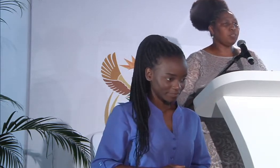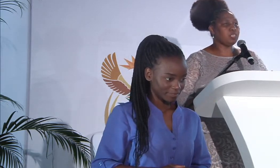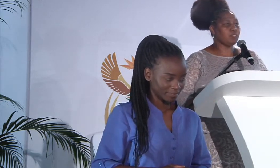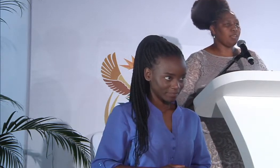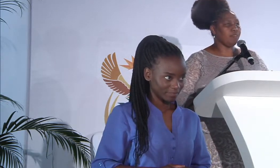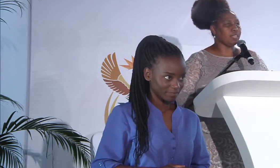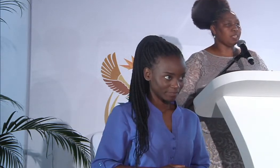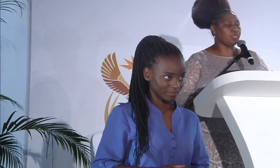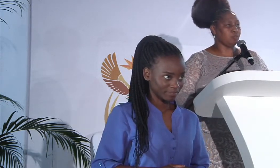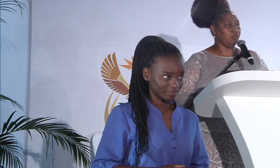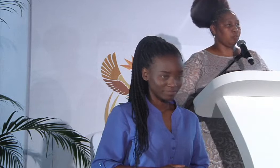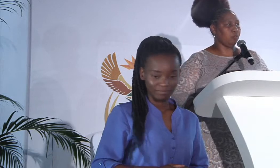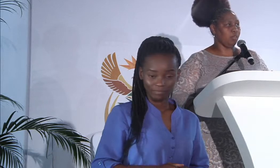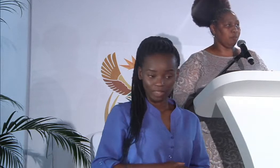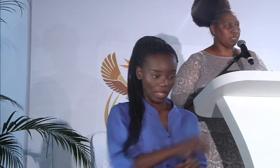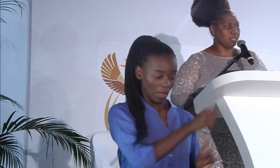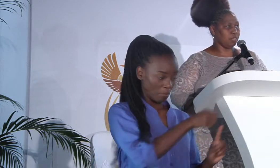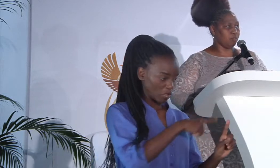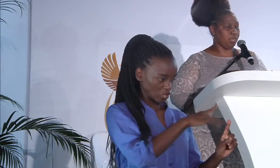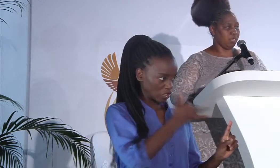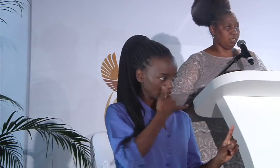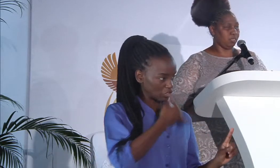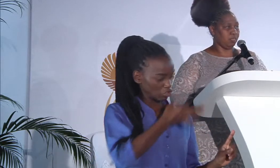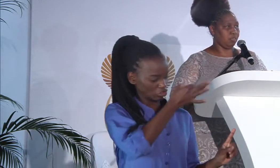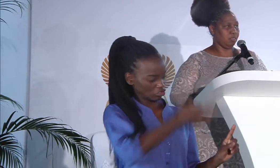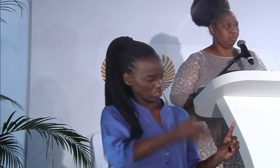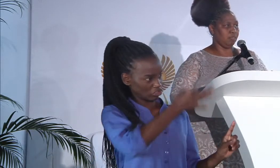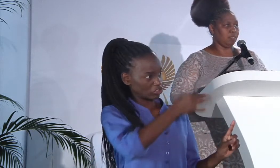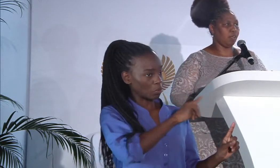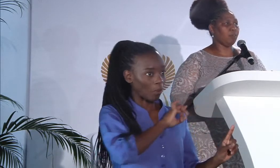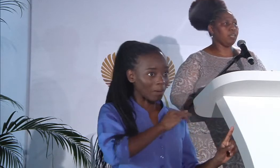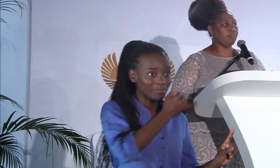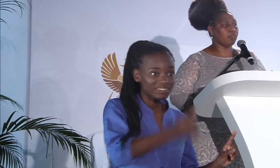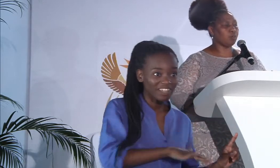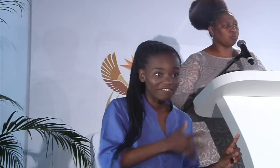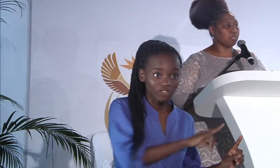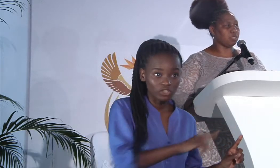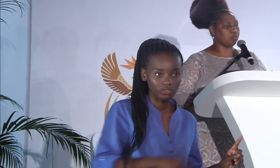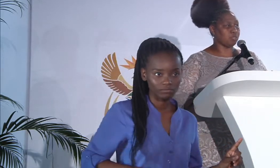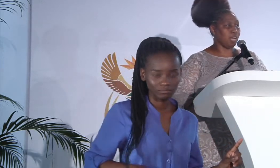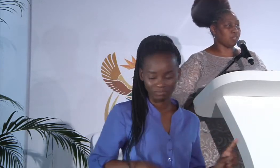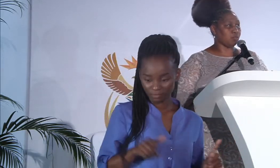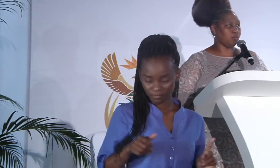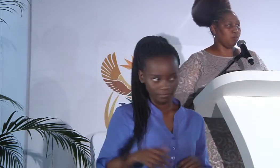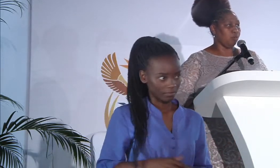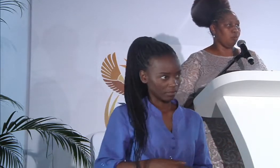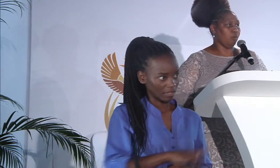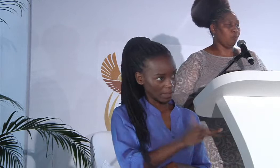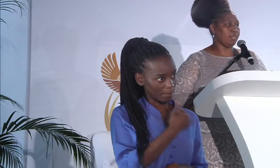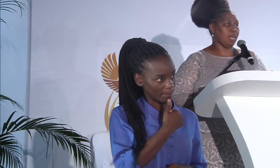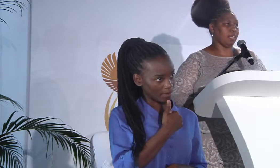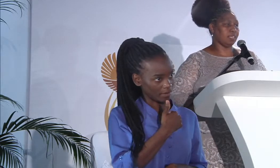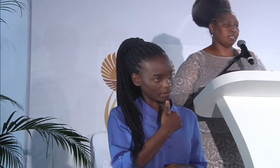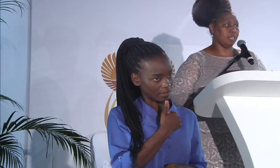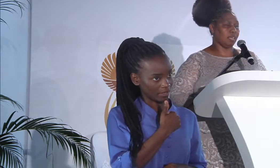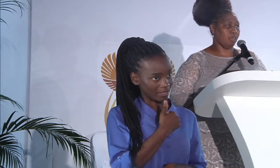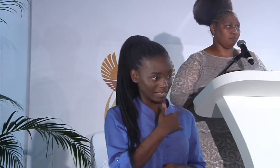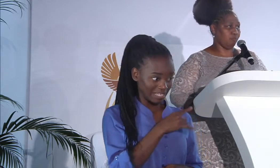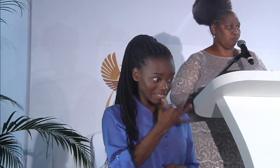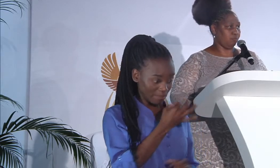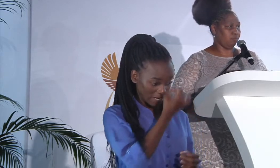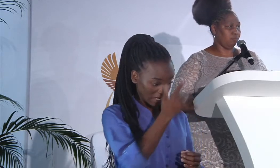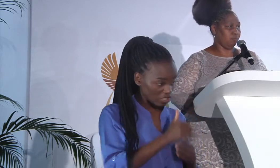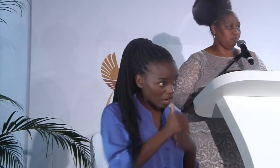nobody should ever judge you on a mistake you made. They only have the authority to judge you on what direction they gave